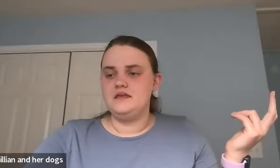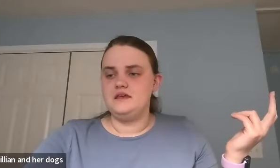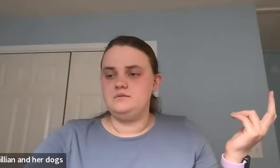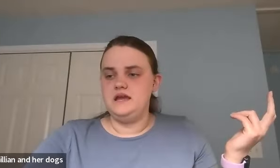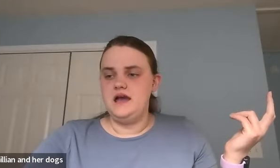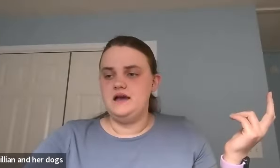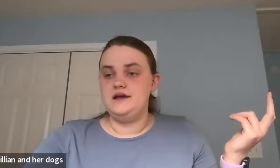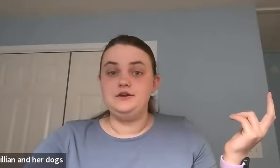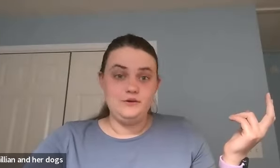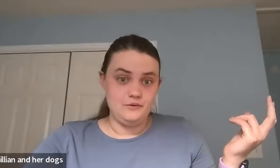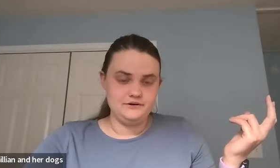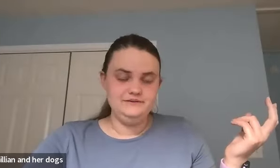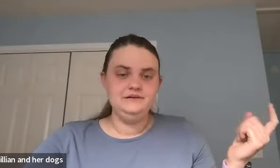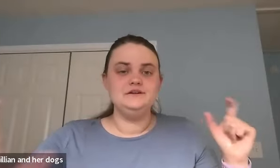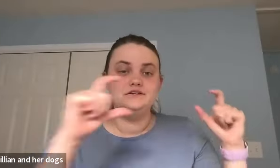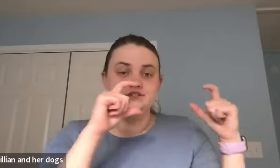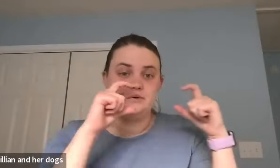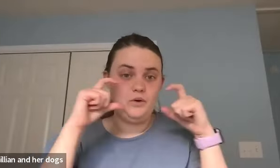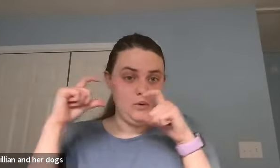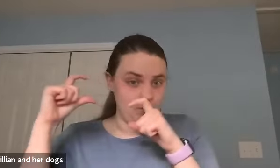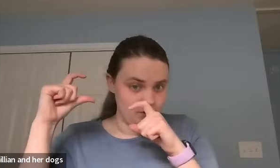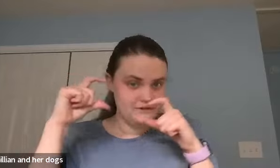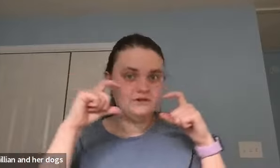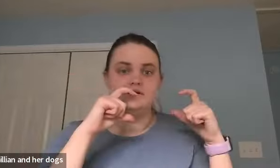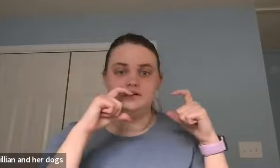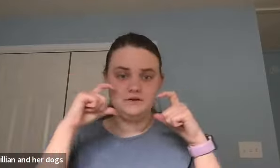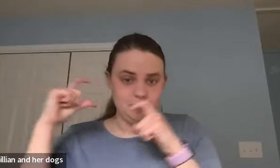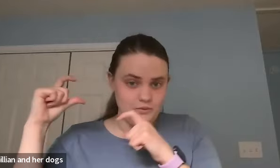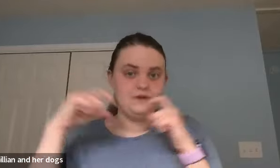Then we had corn. So corn.